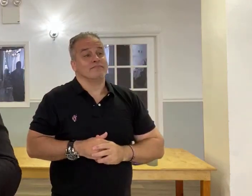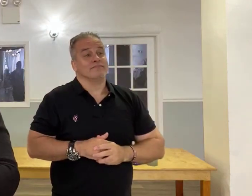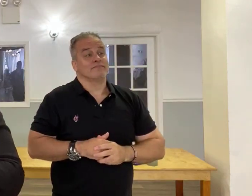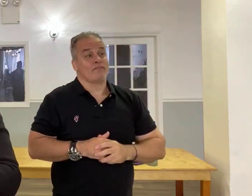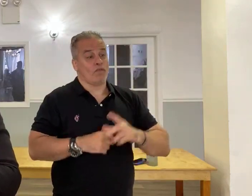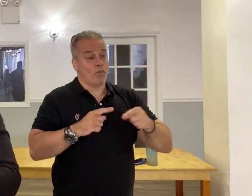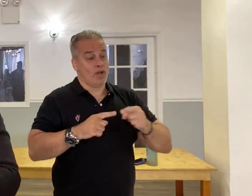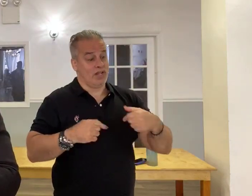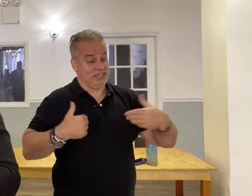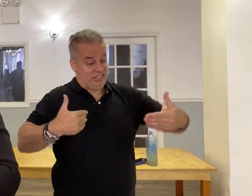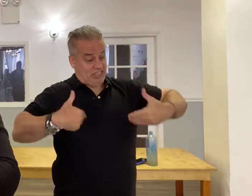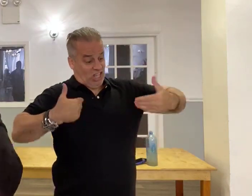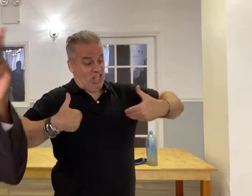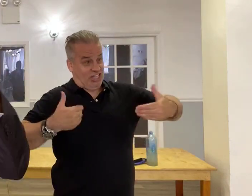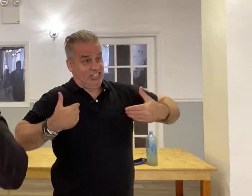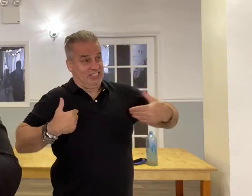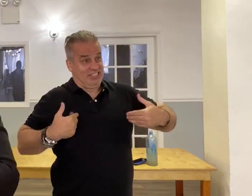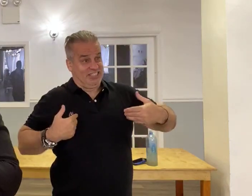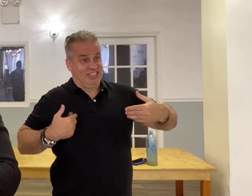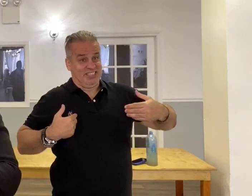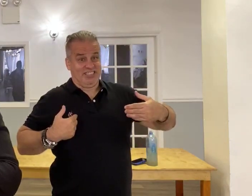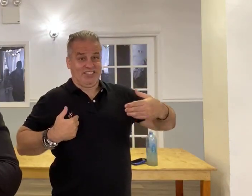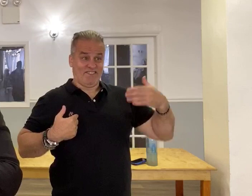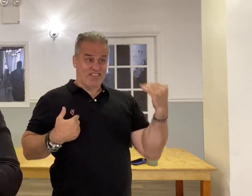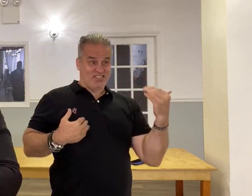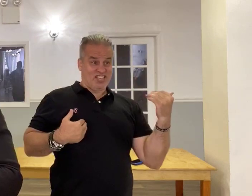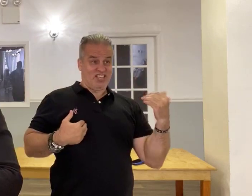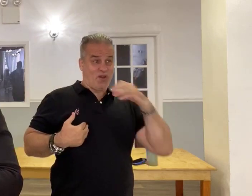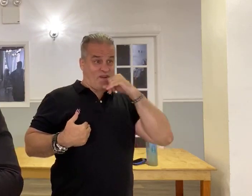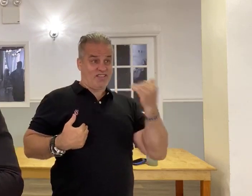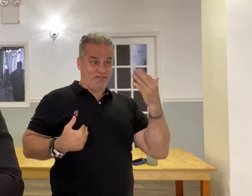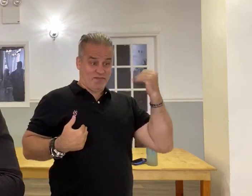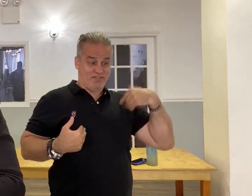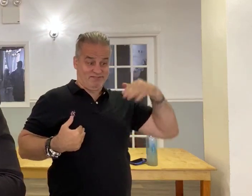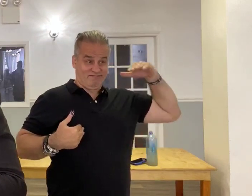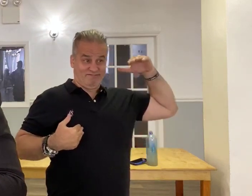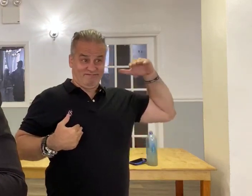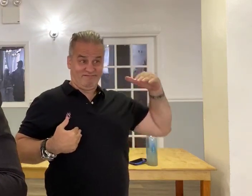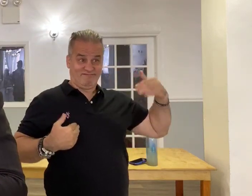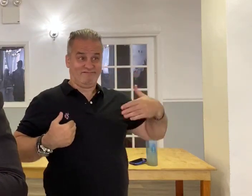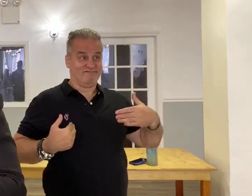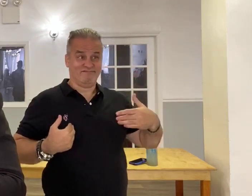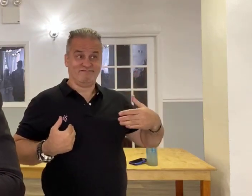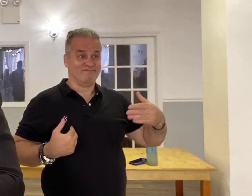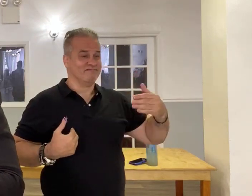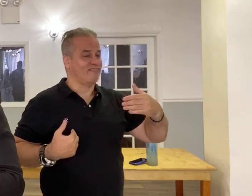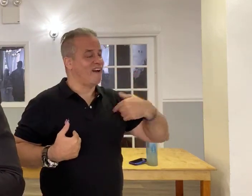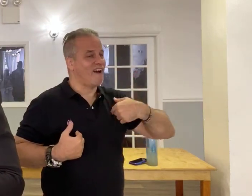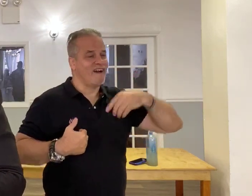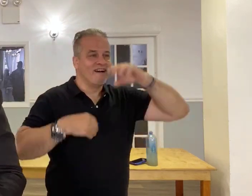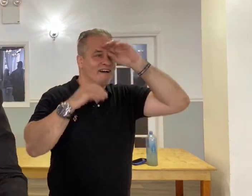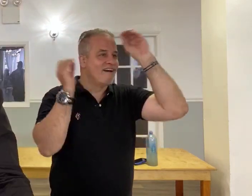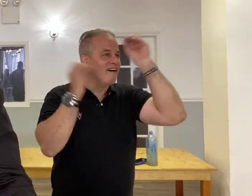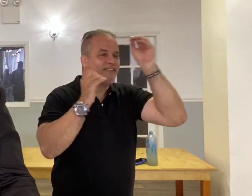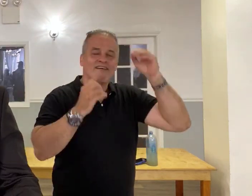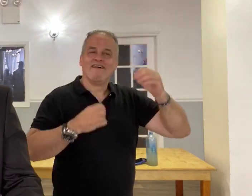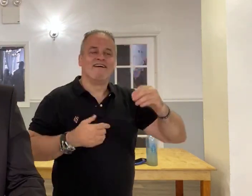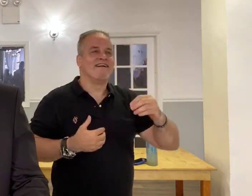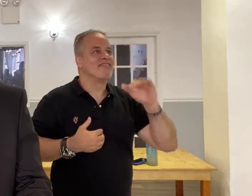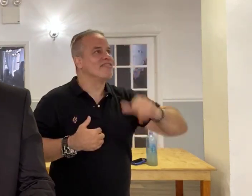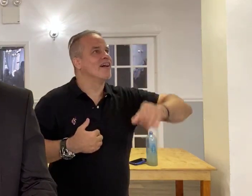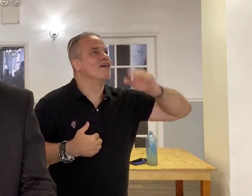Had I known then how great the feeling would be, had I